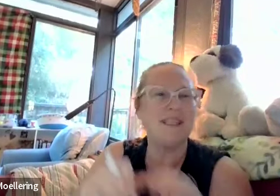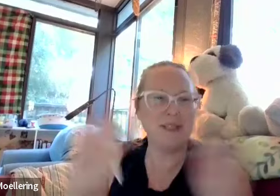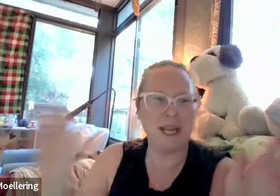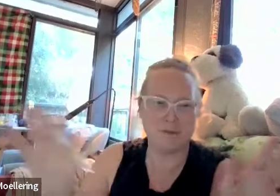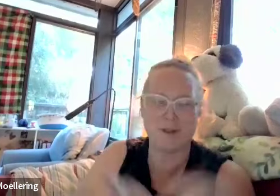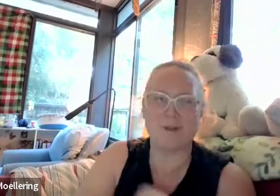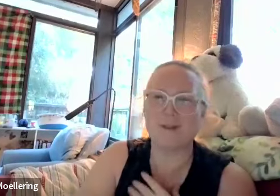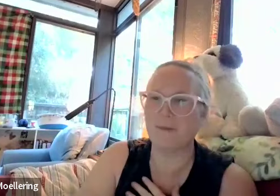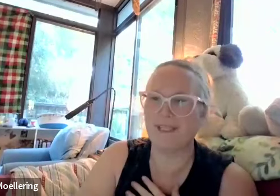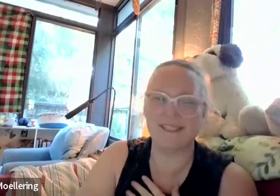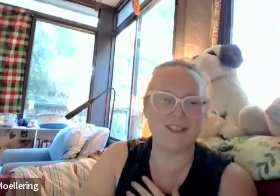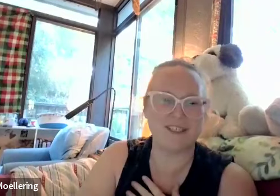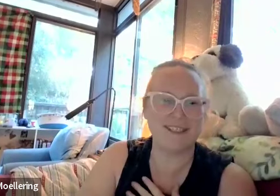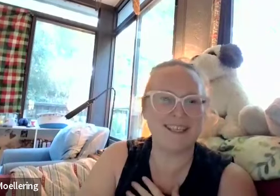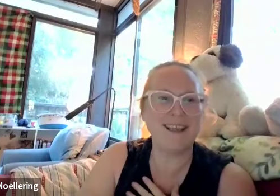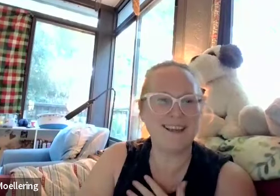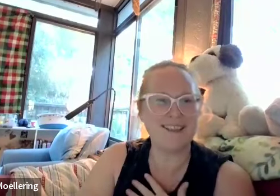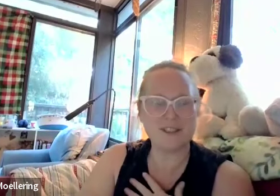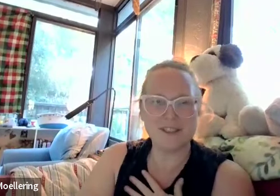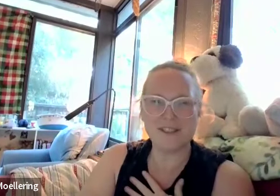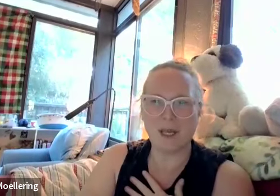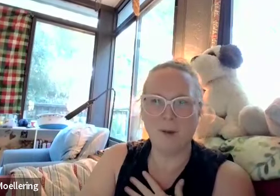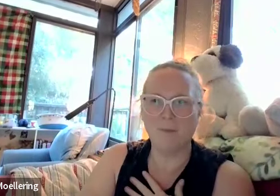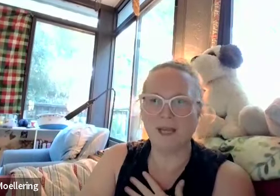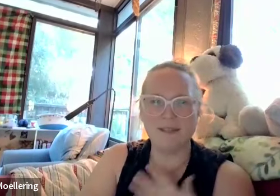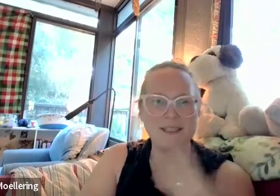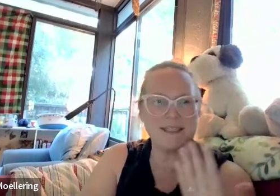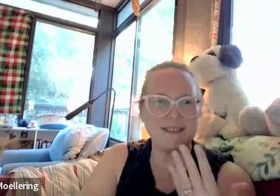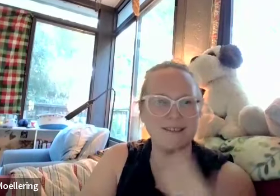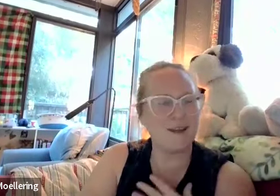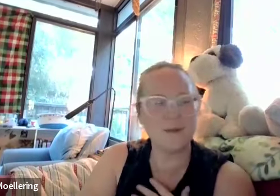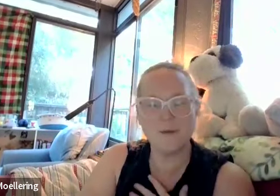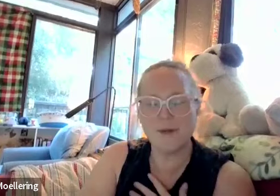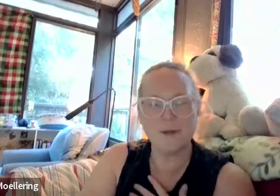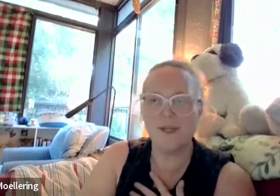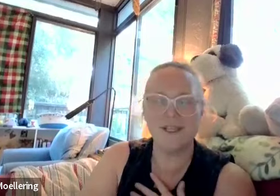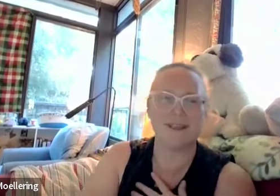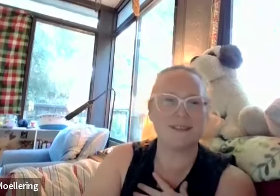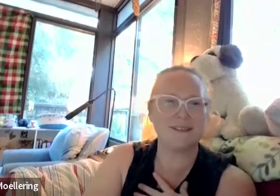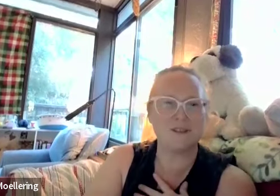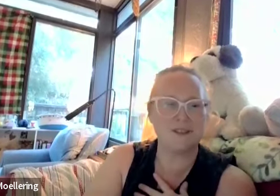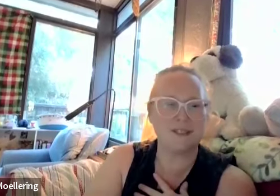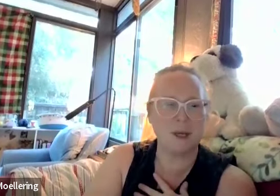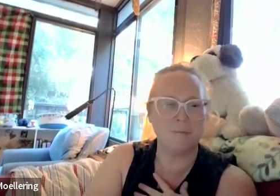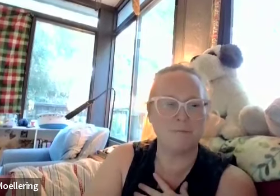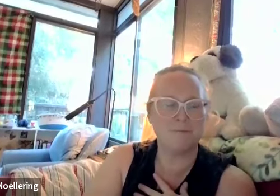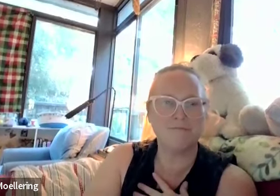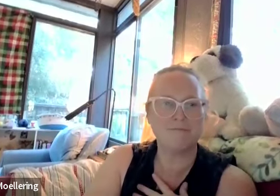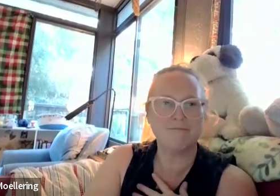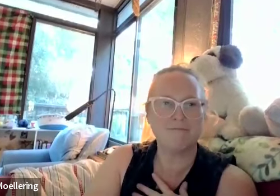even after so many sessions, it's just unless I don't know what it is. It's just